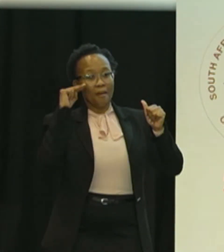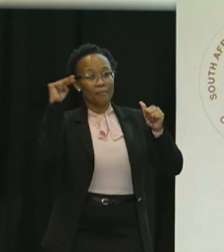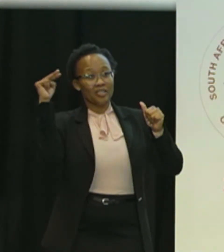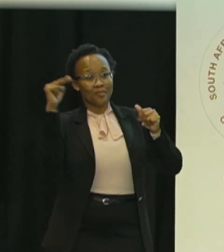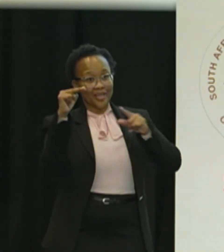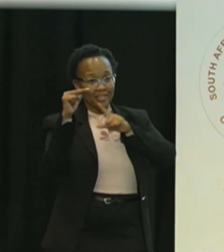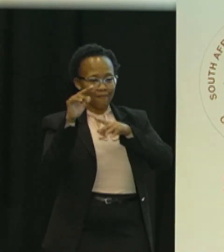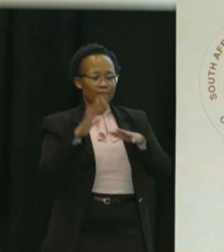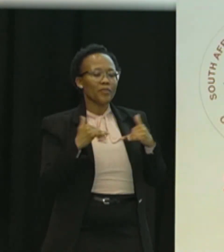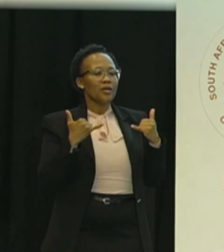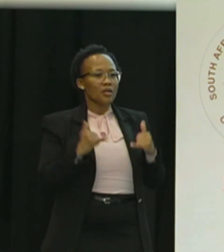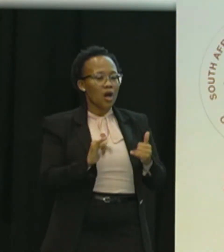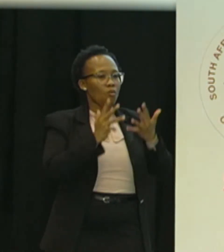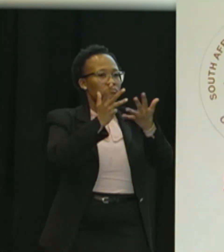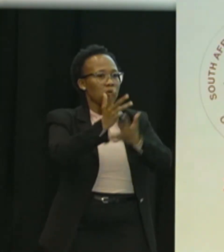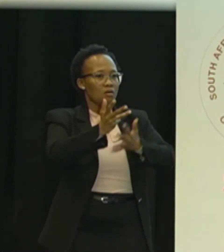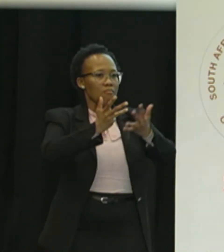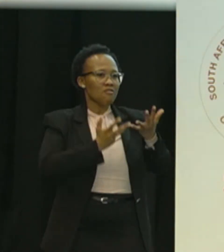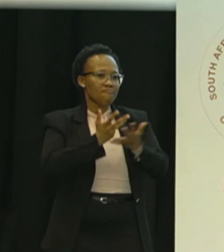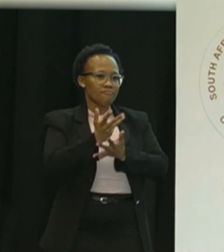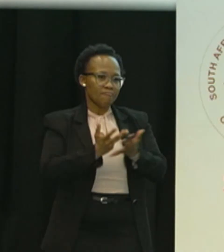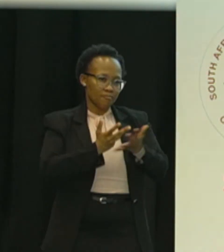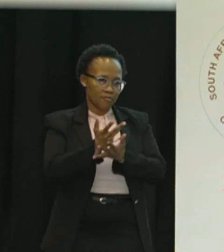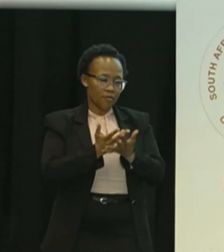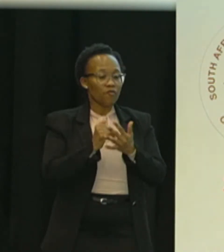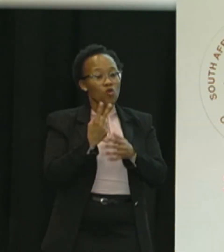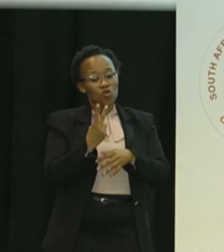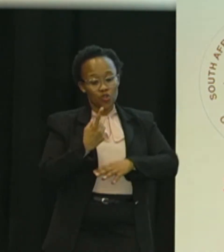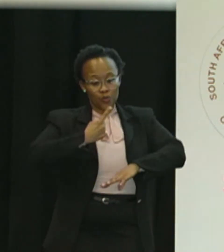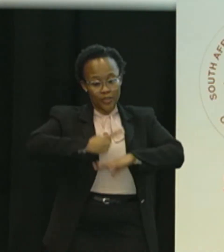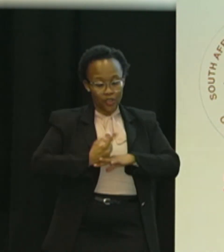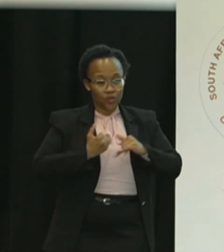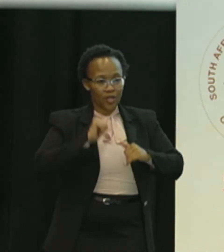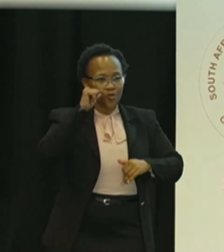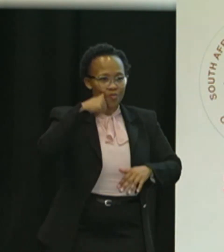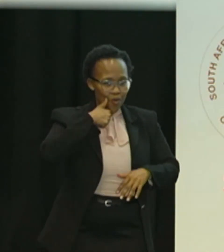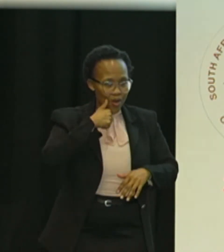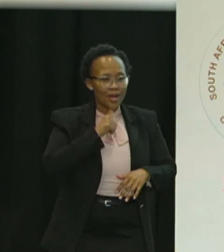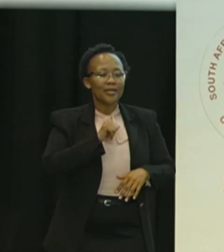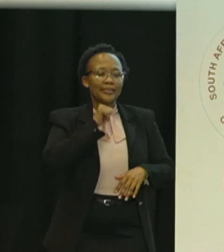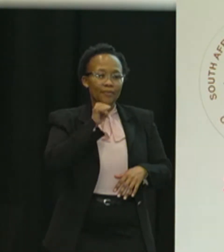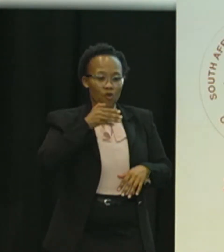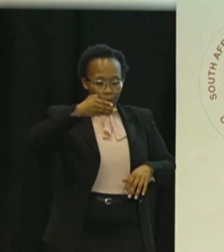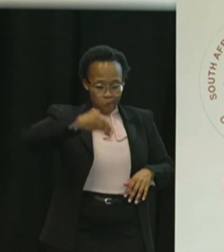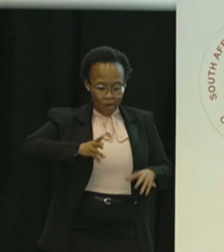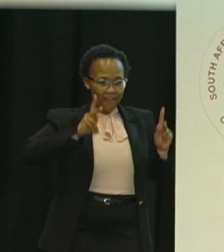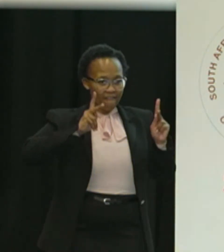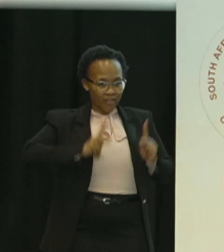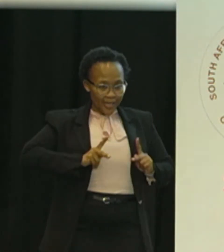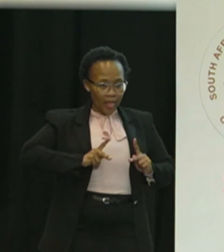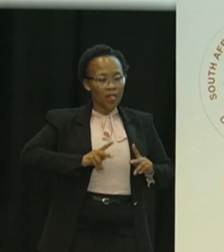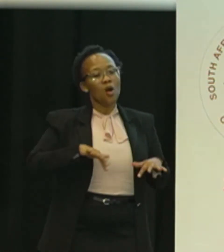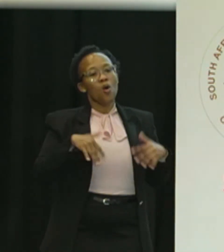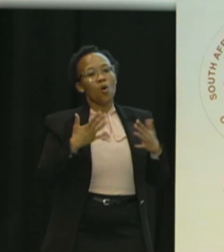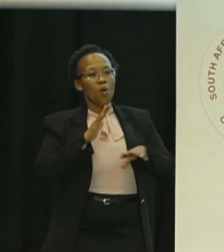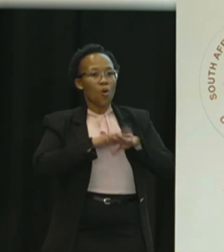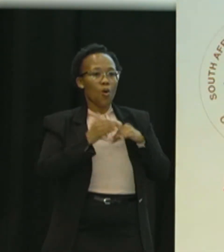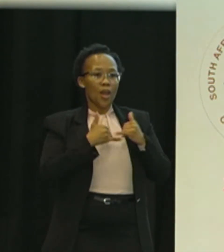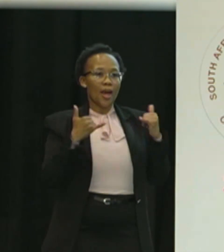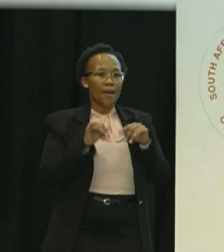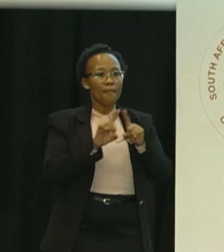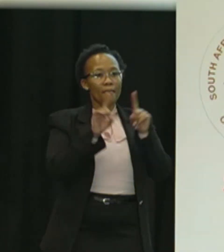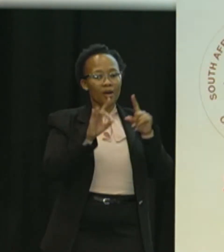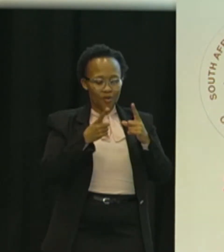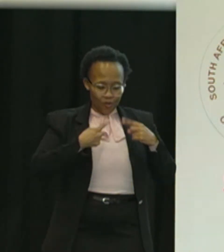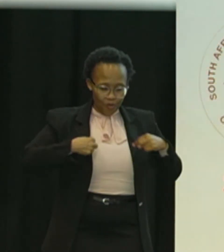of our engagement in the next 2 days, whether you are here physically, whether you are online, we are all clearer on the same page, and we are